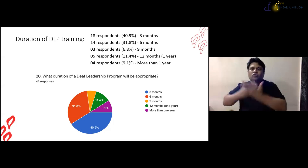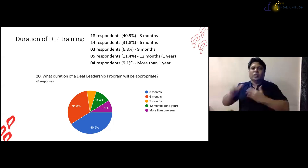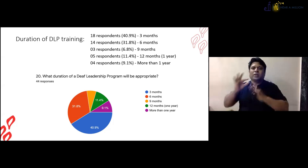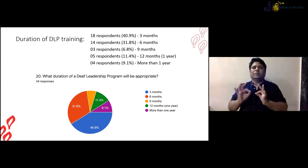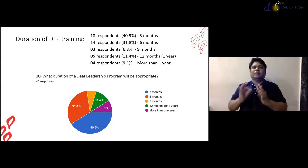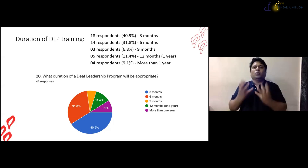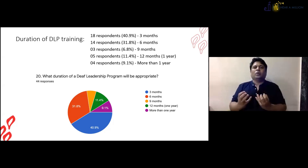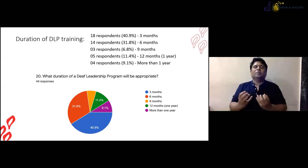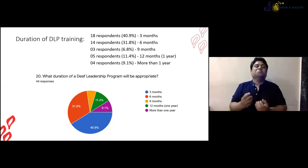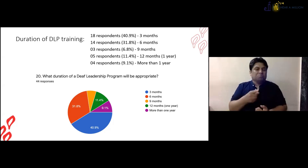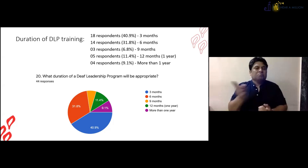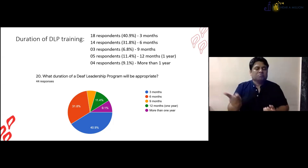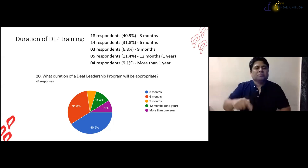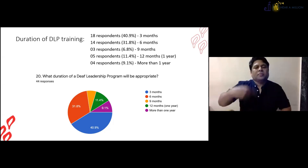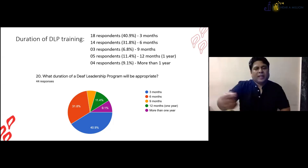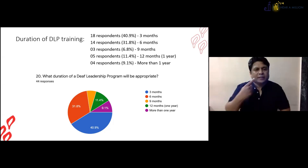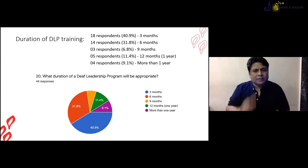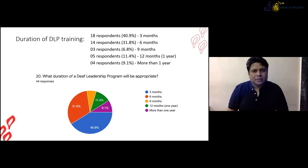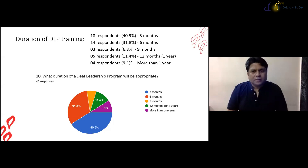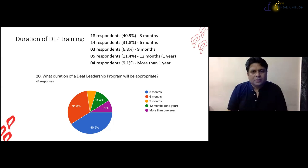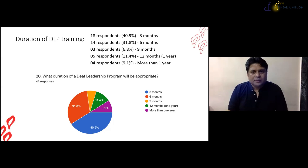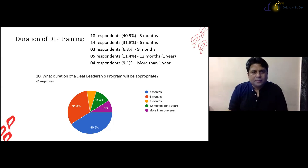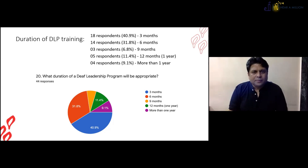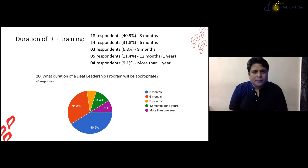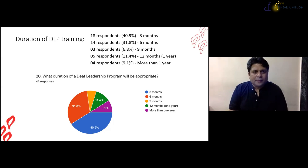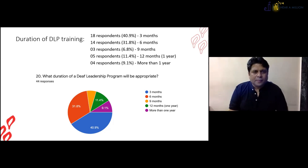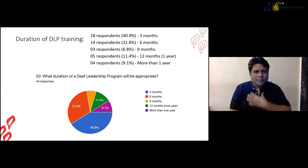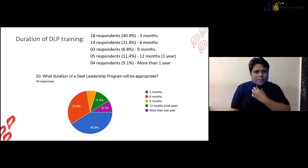week long course, but a well designed course.